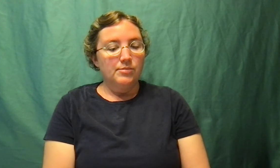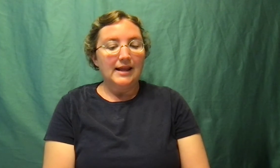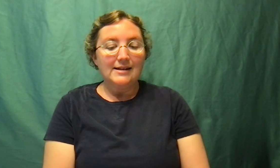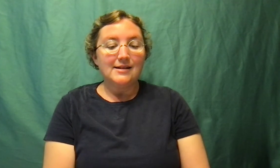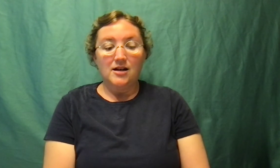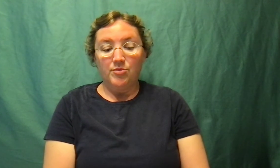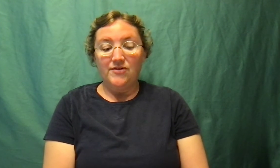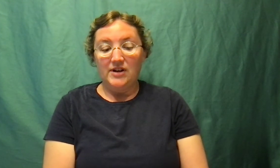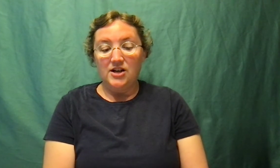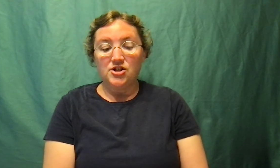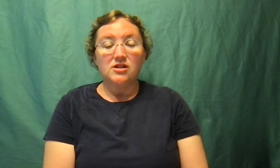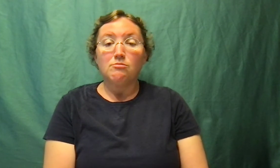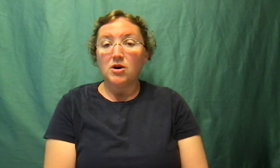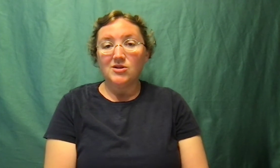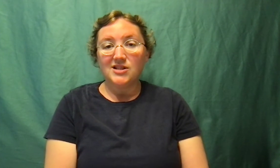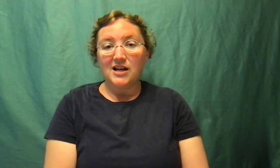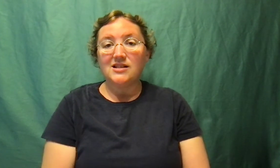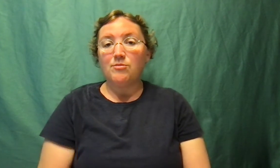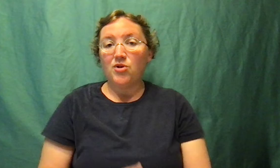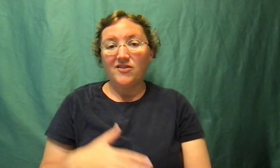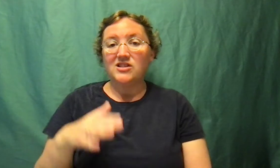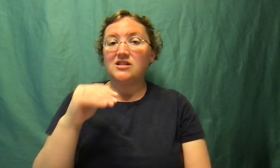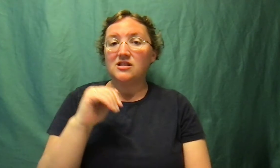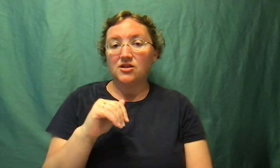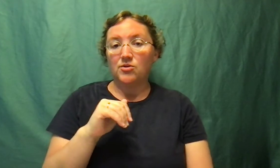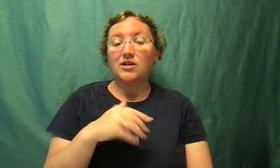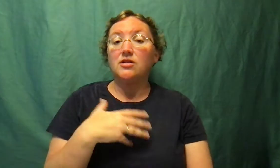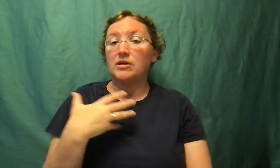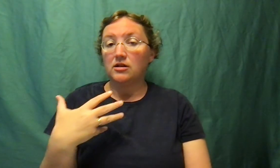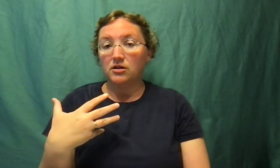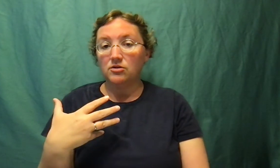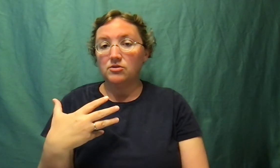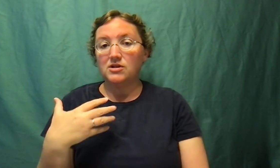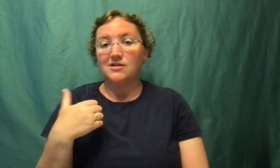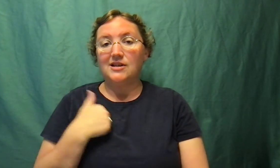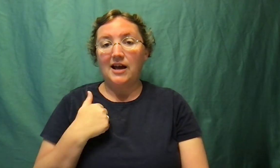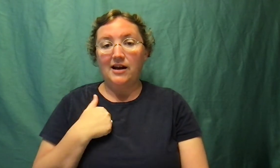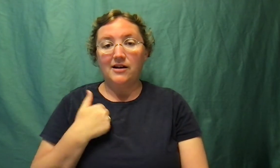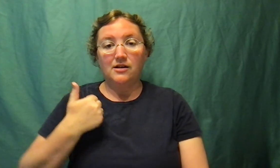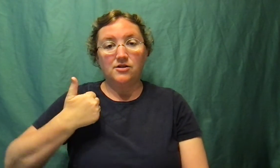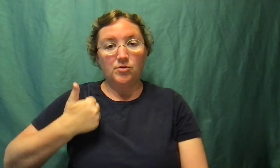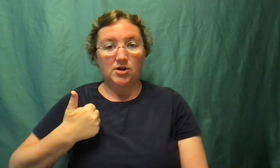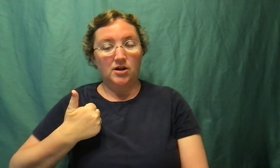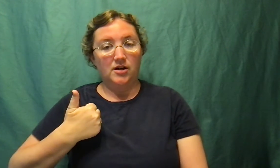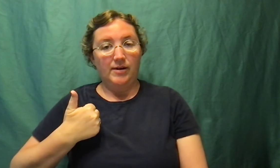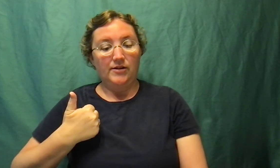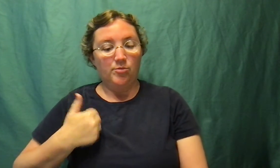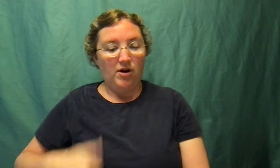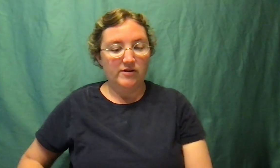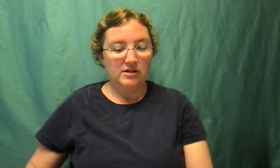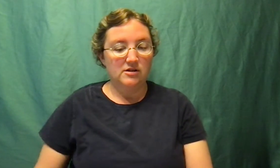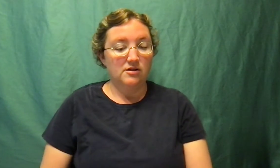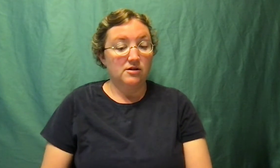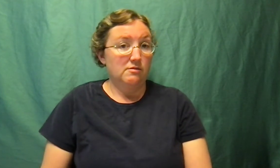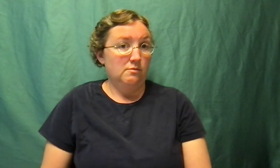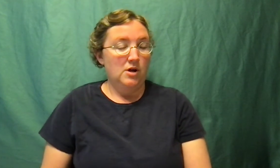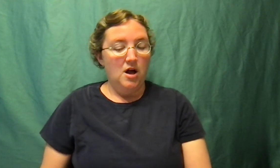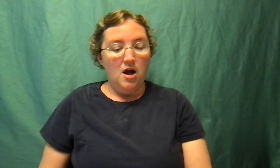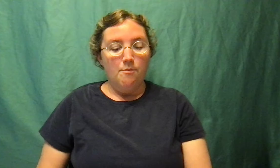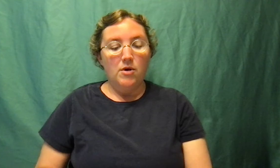place sign abbreviations. Most states and provinces, this curriculum includes Canada, so we're talking about their provinces also.